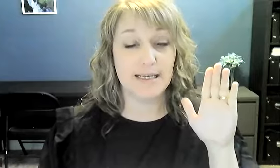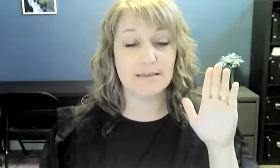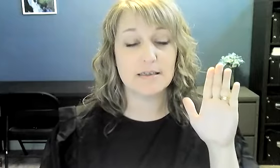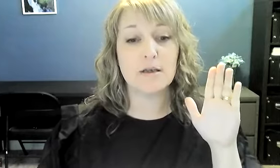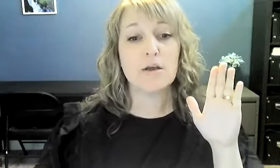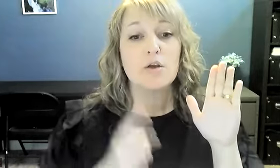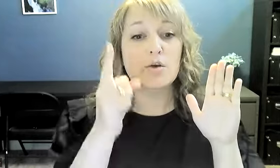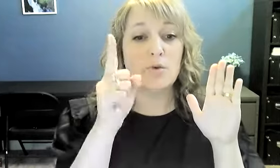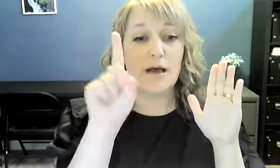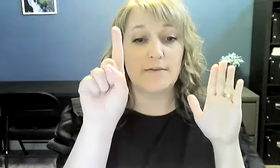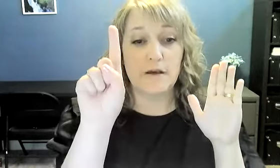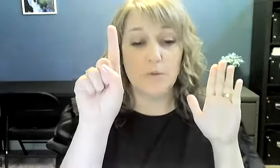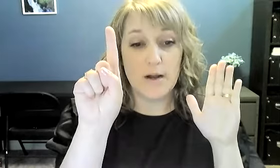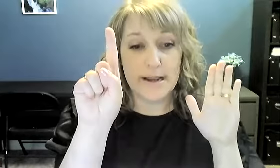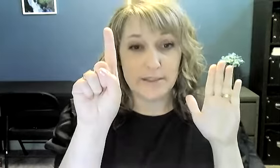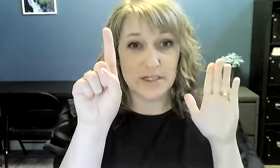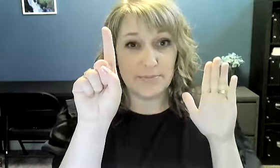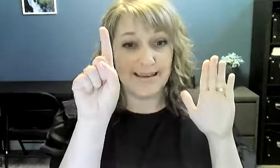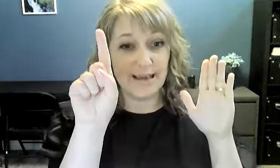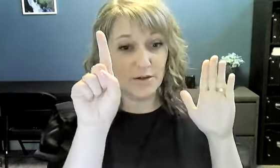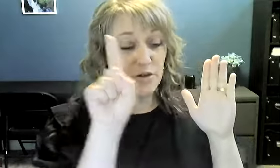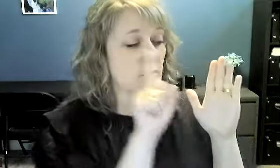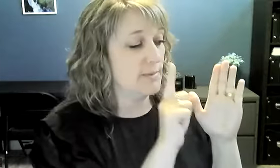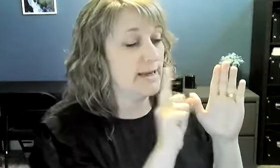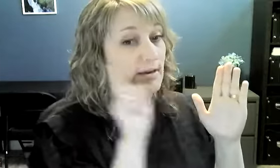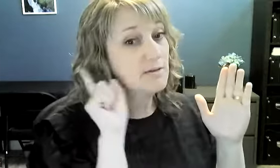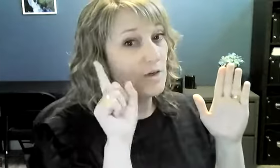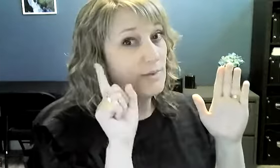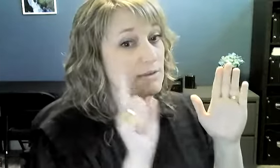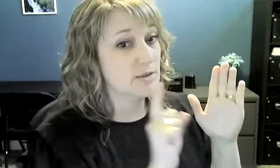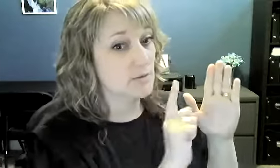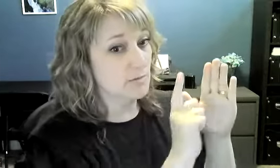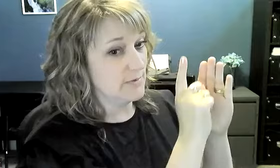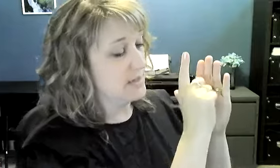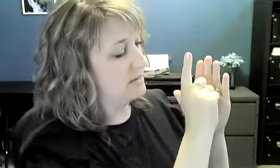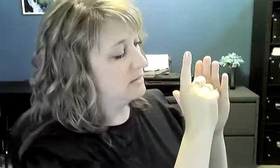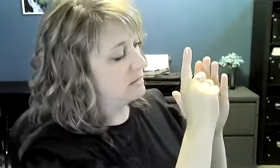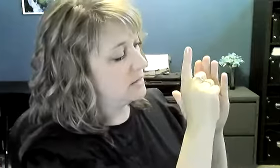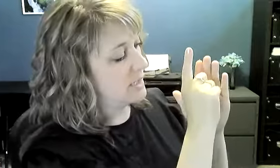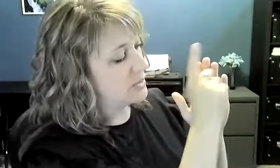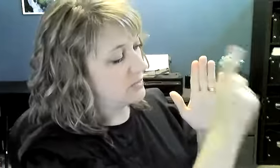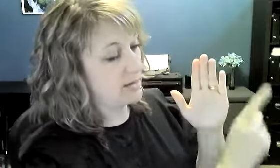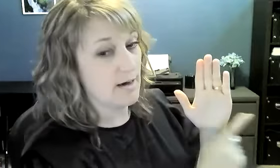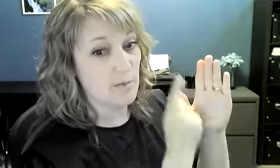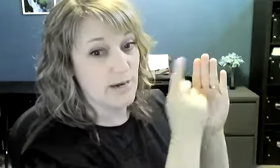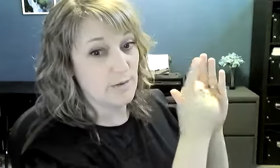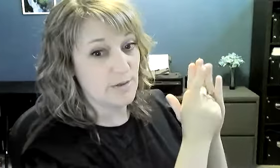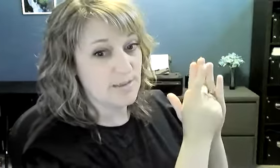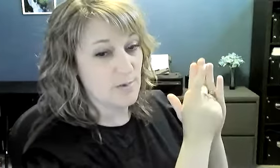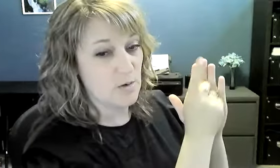hand. You will have a one hand shape again on your dominant hand. Dominant's going to do the moving. And you can come around this way,